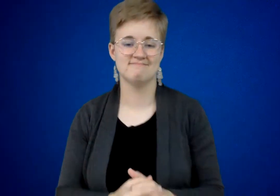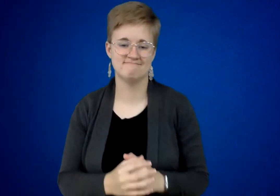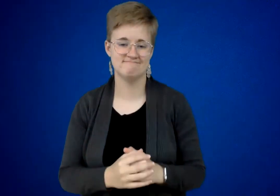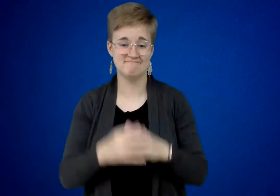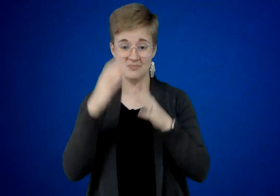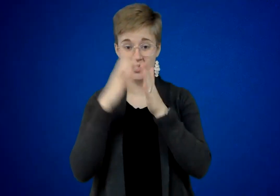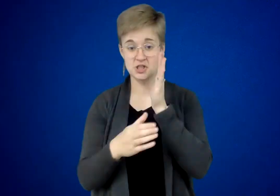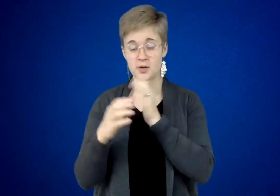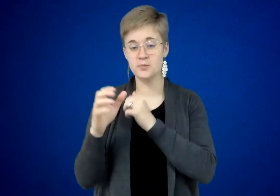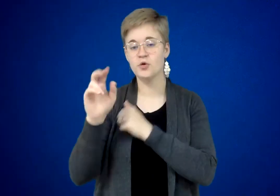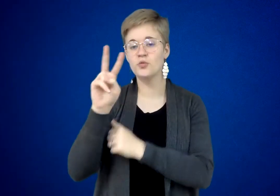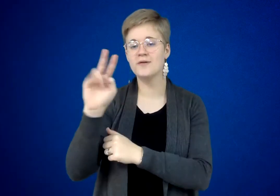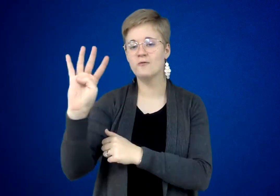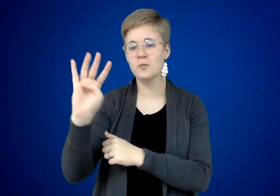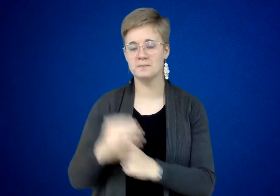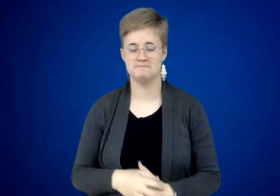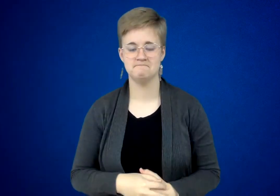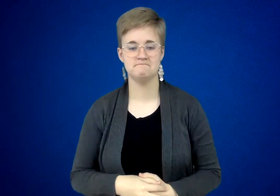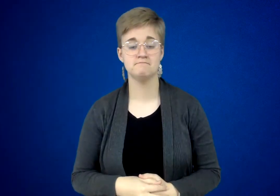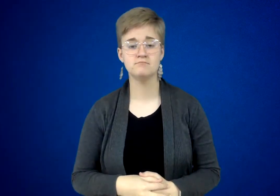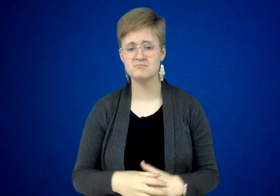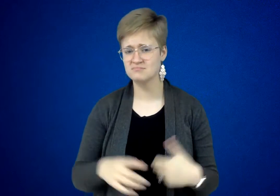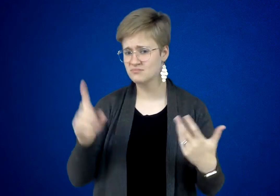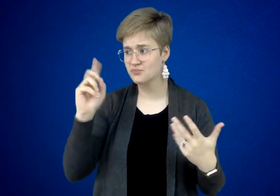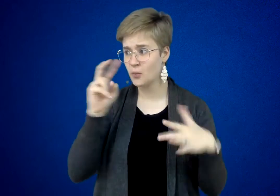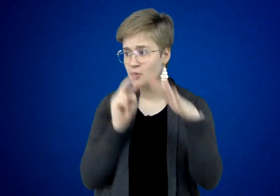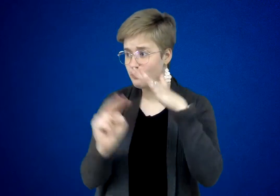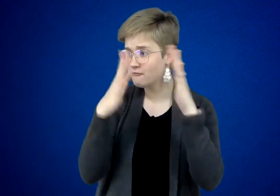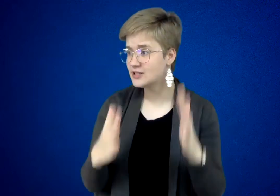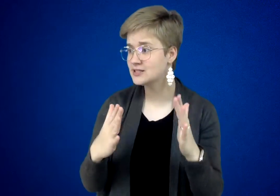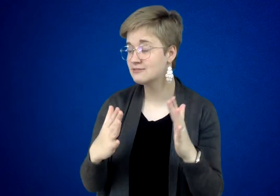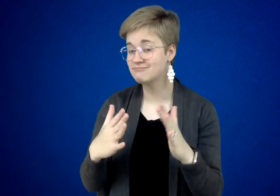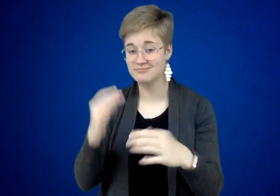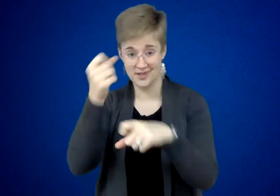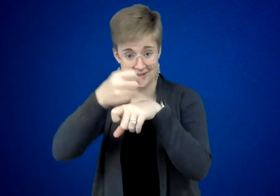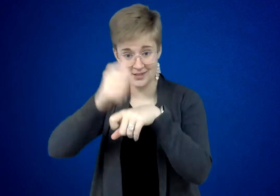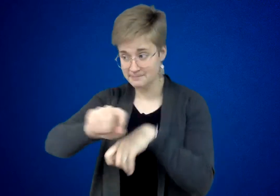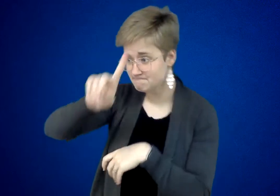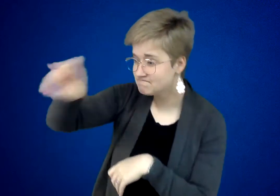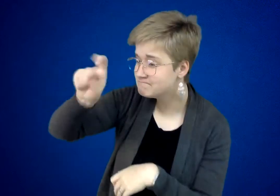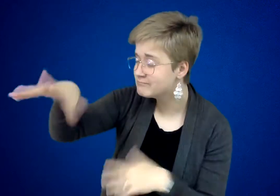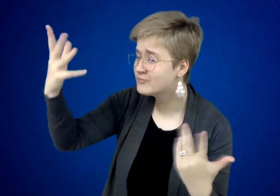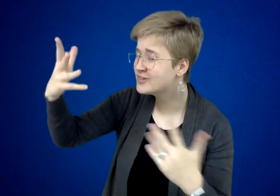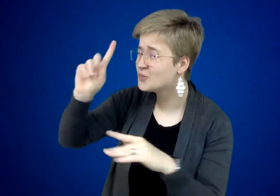Chapter 24. "Where's the prophetess?" Sistine asked him as soon as she stepped off the